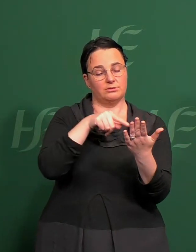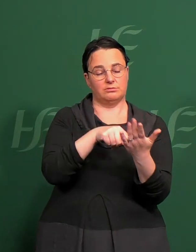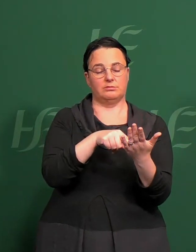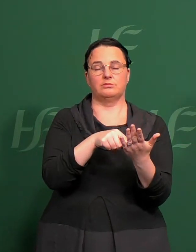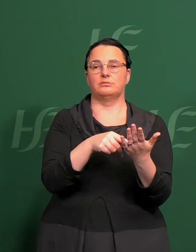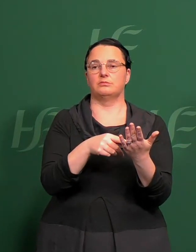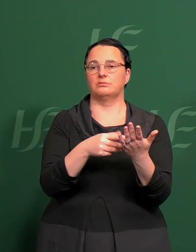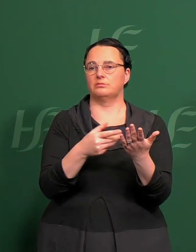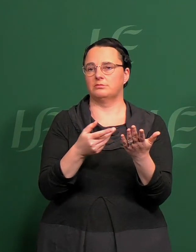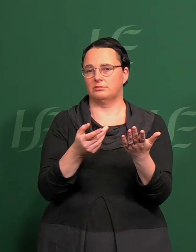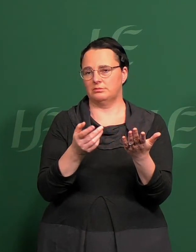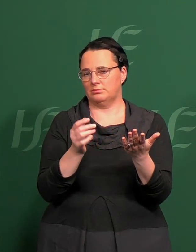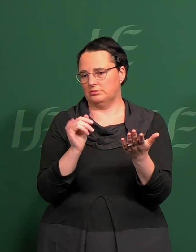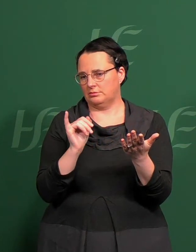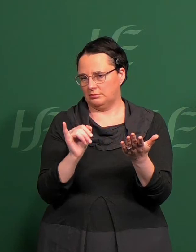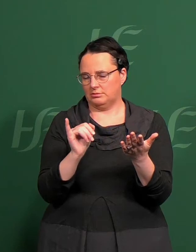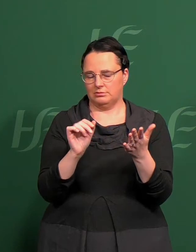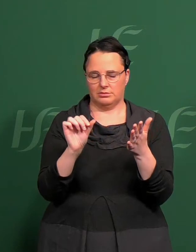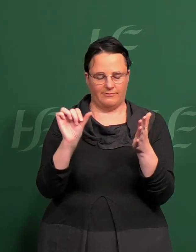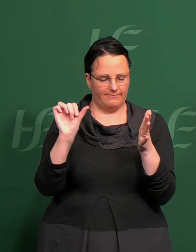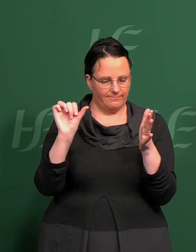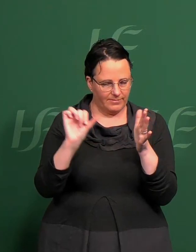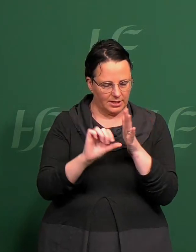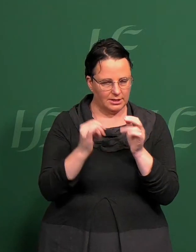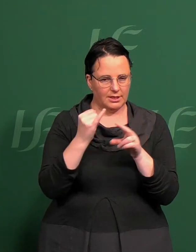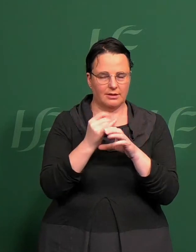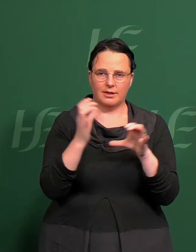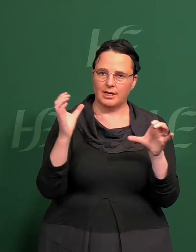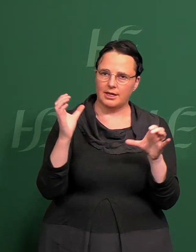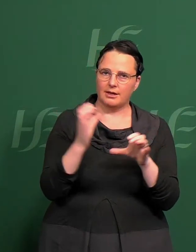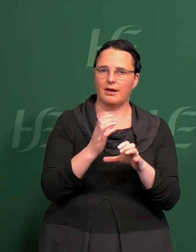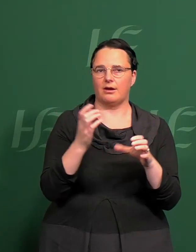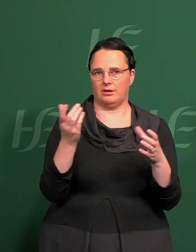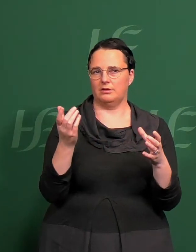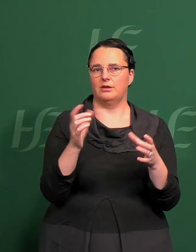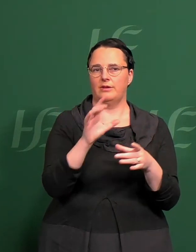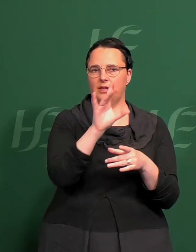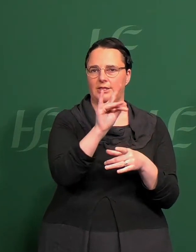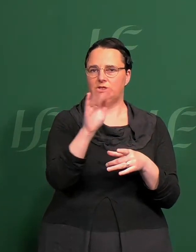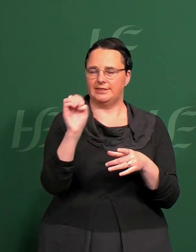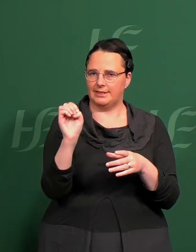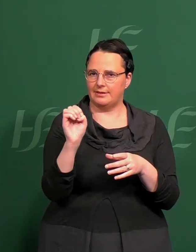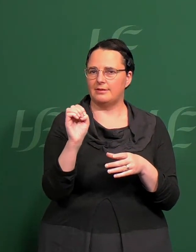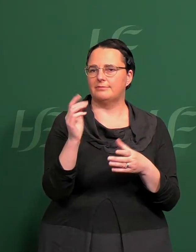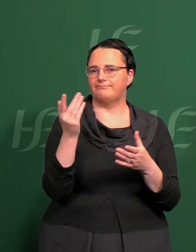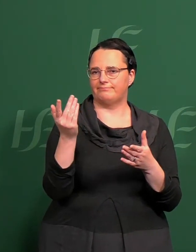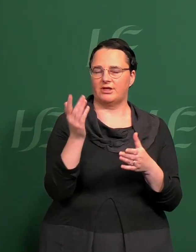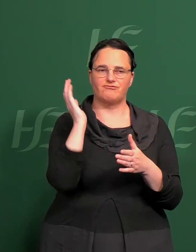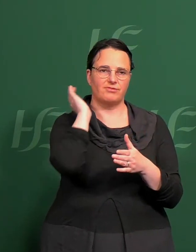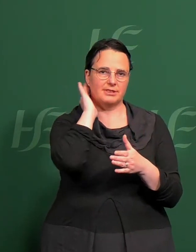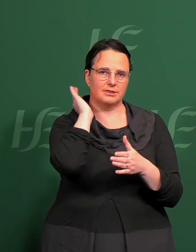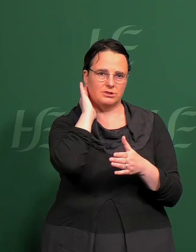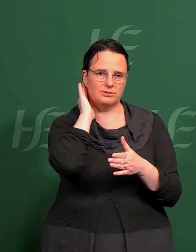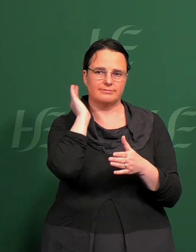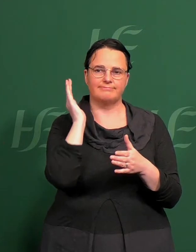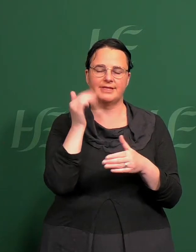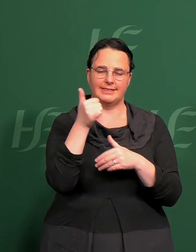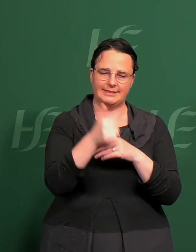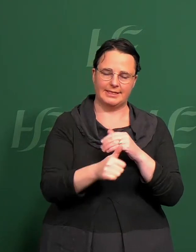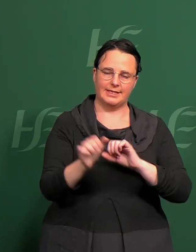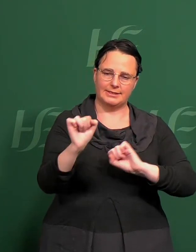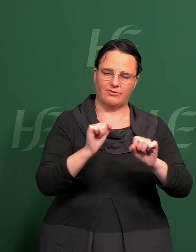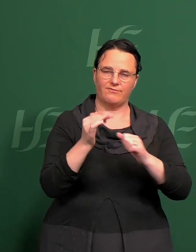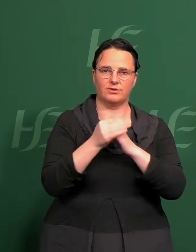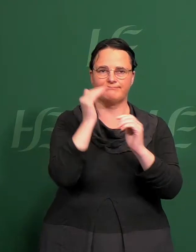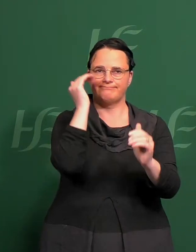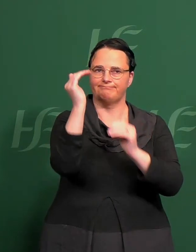appalling set of failings in care at a HSE-run residential and day service for